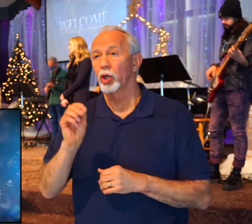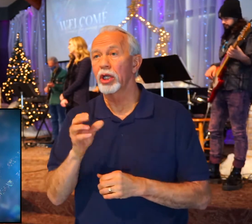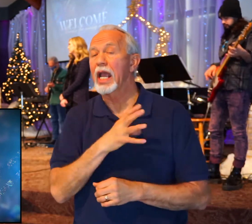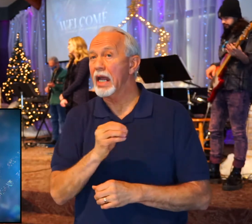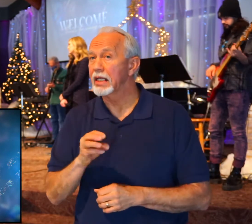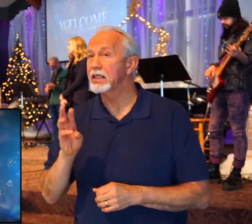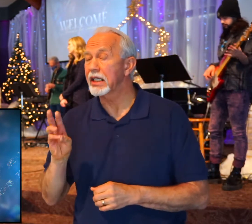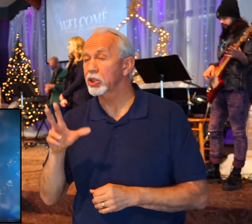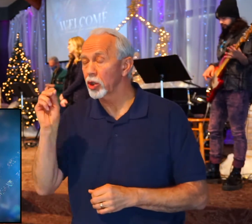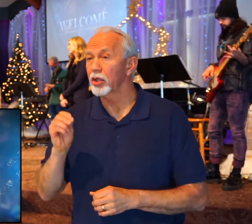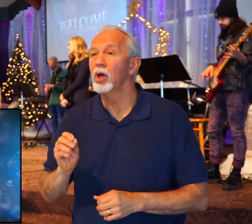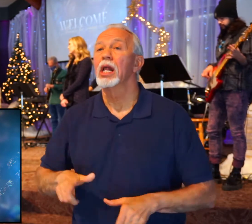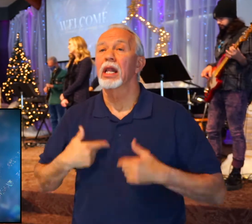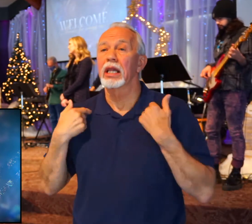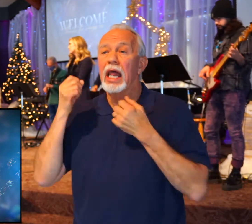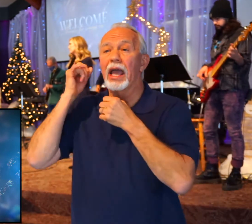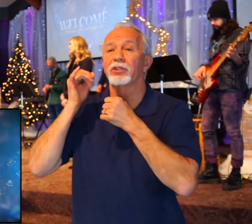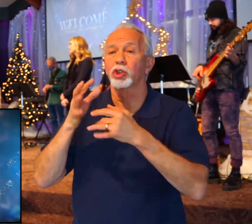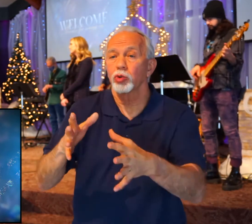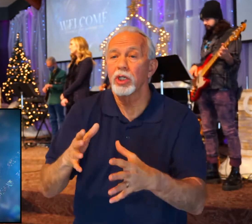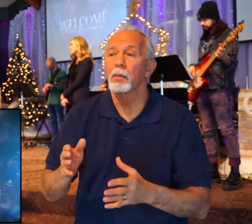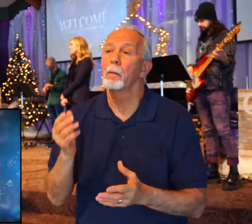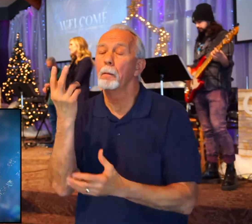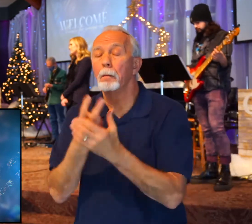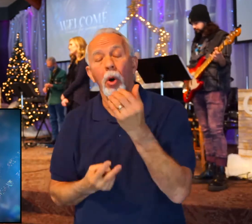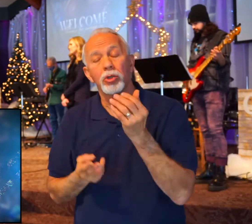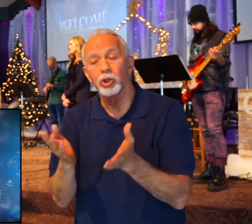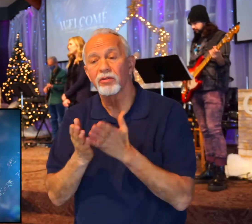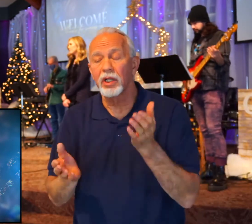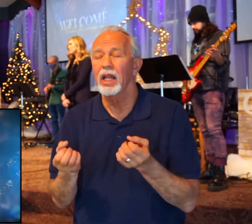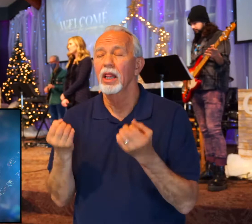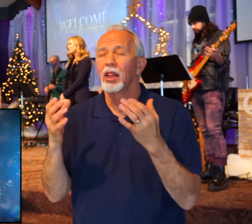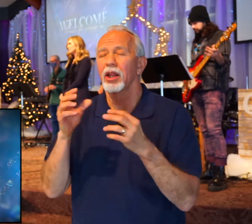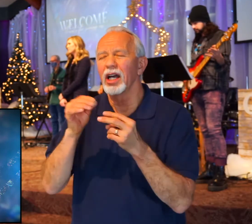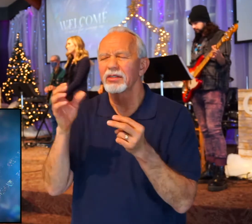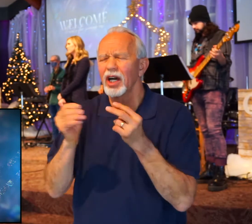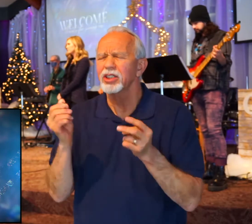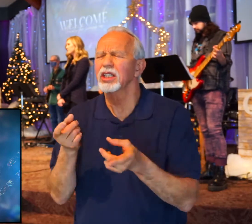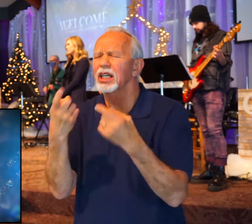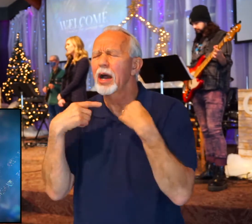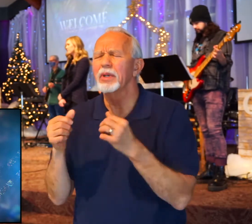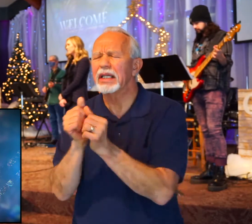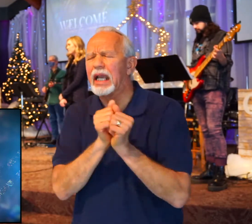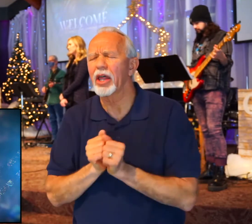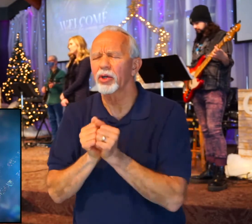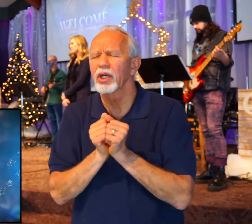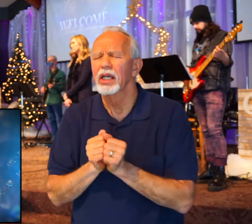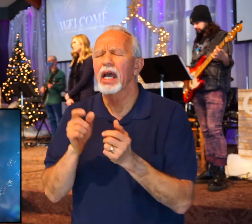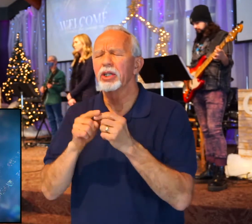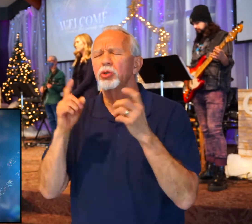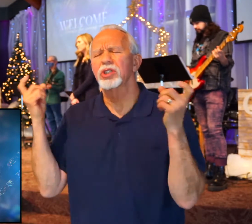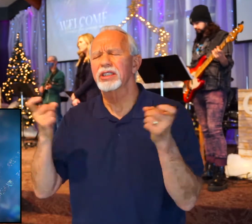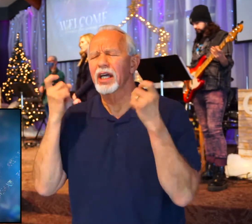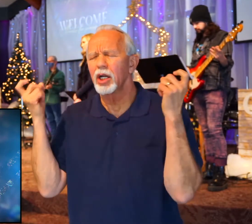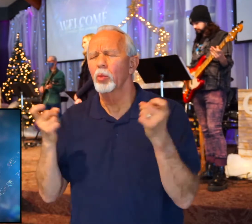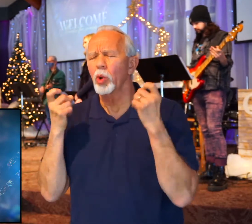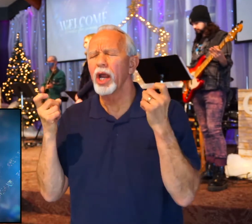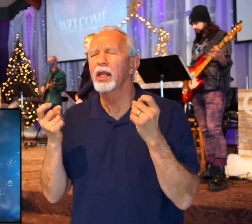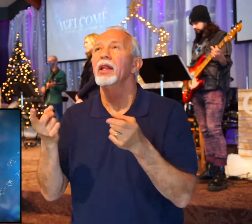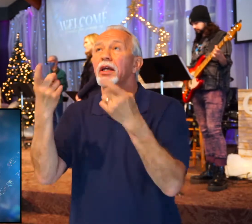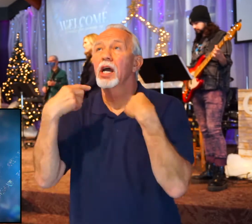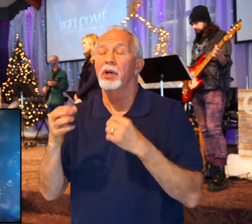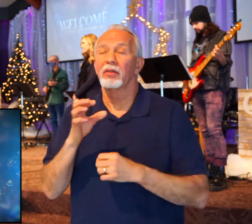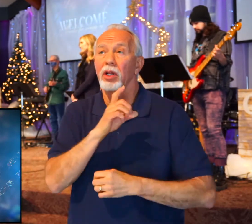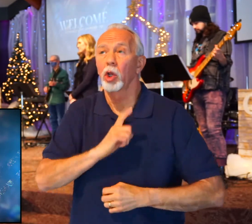streaming both of those services. So lots of options to come together and to celebrate the coming of the